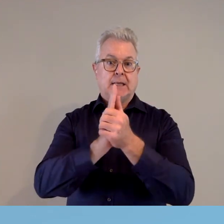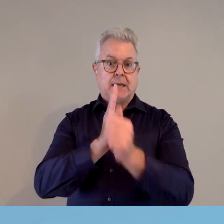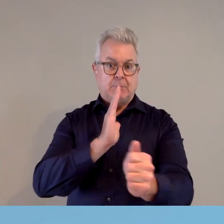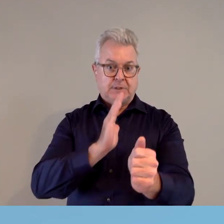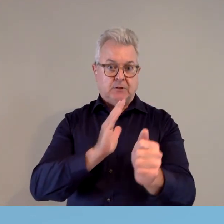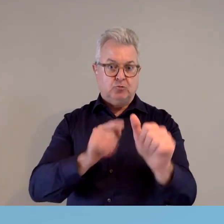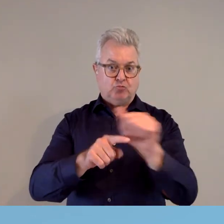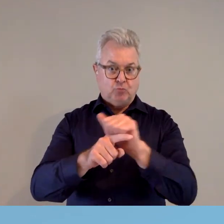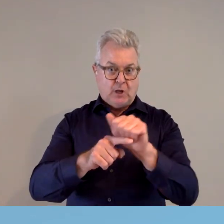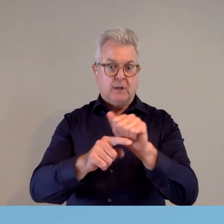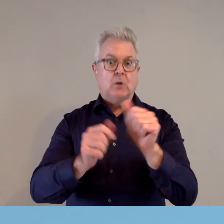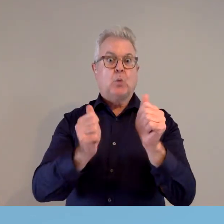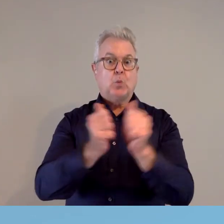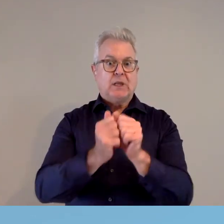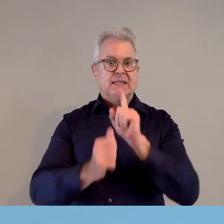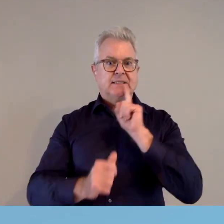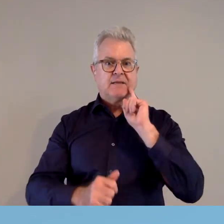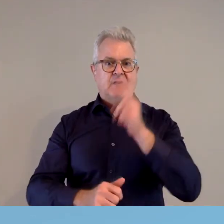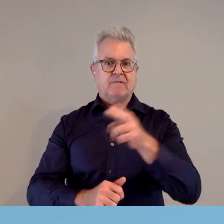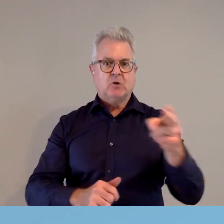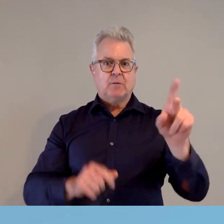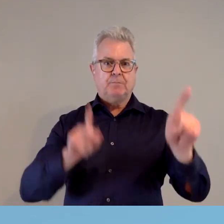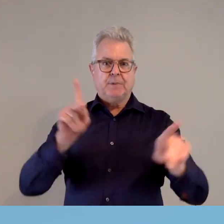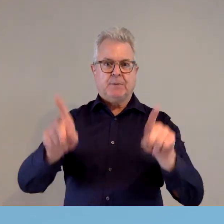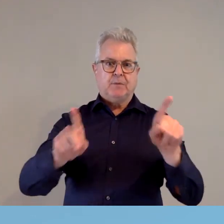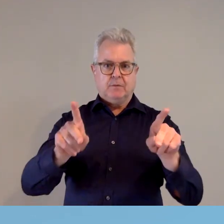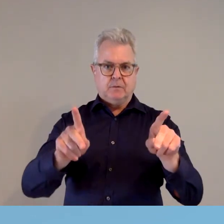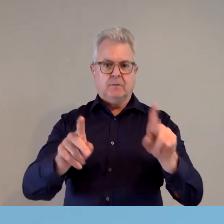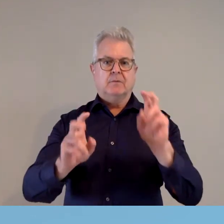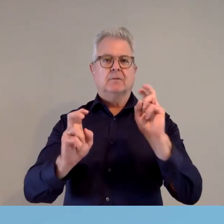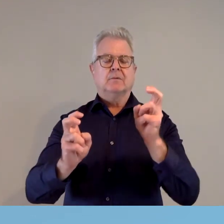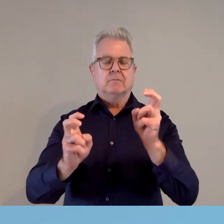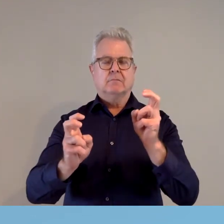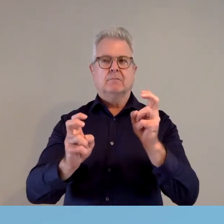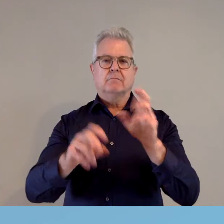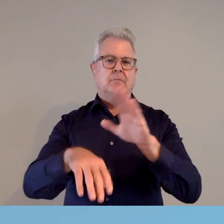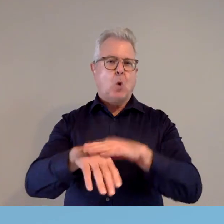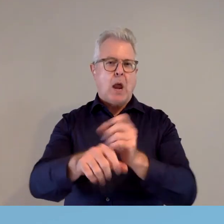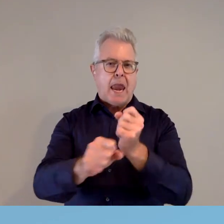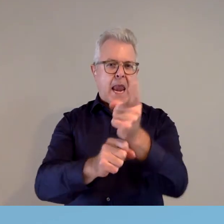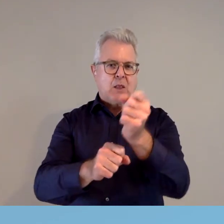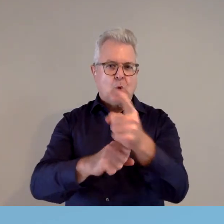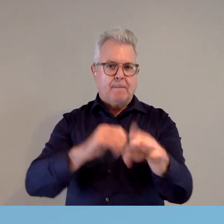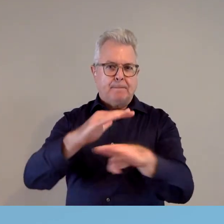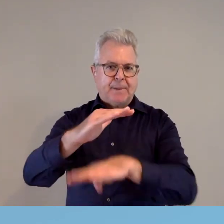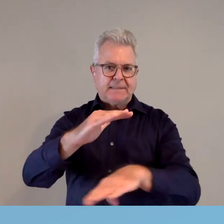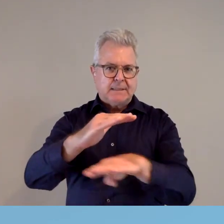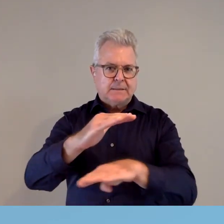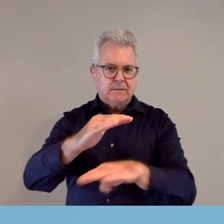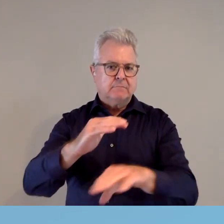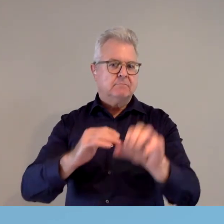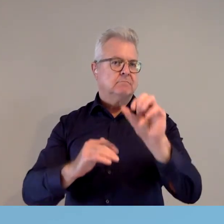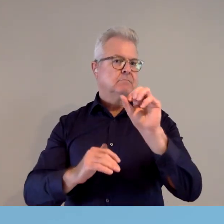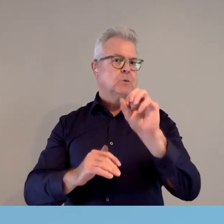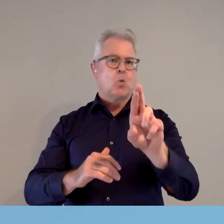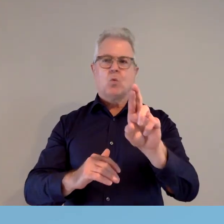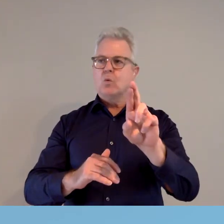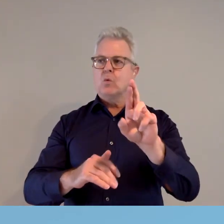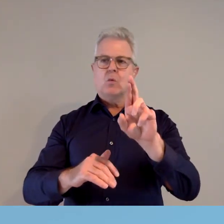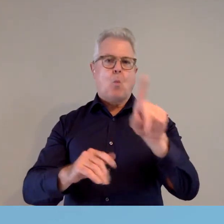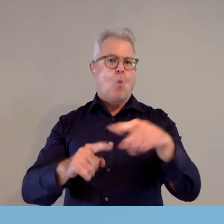competency training with deaf and hard of hearing people. Do that on an annual basis,